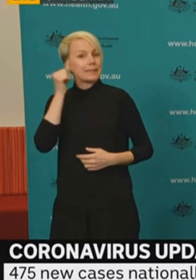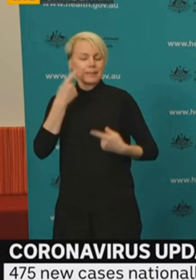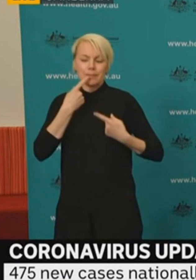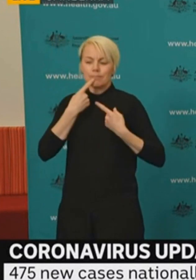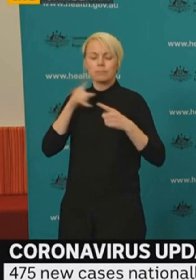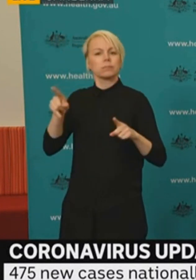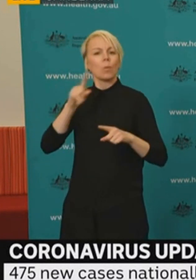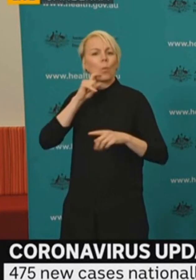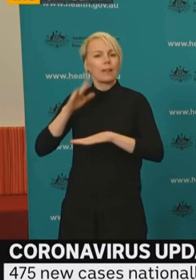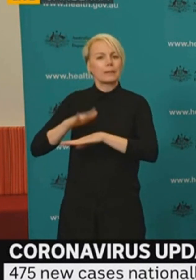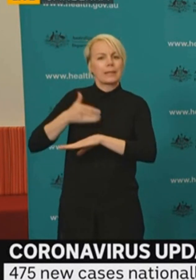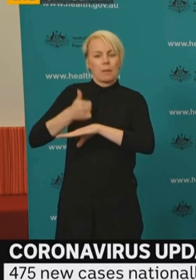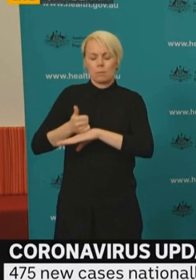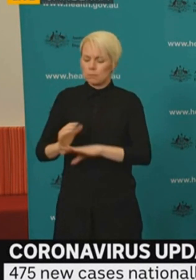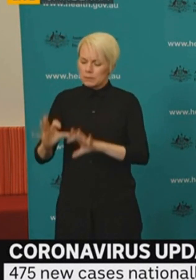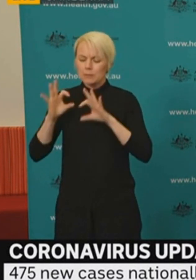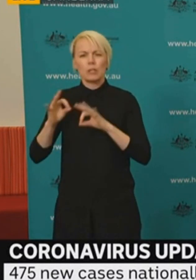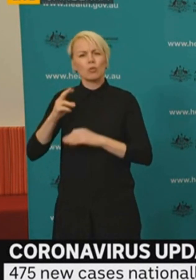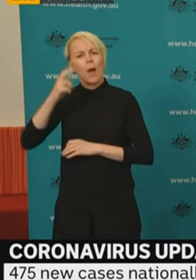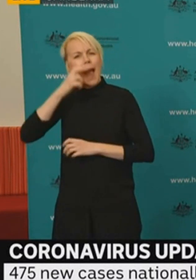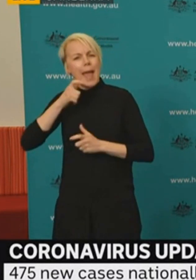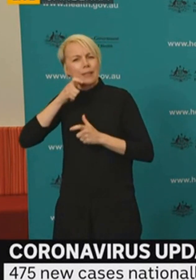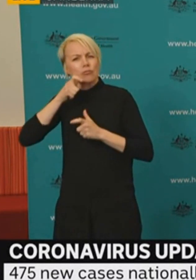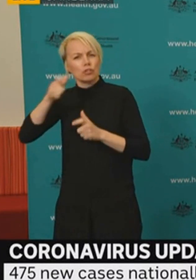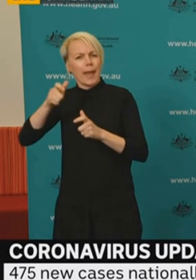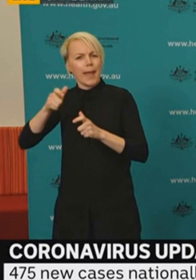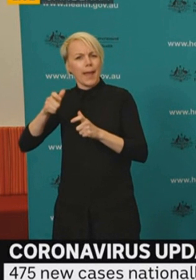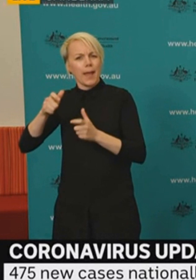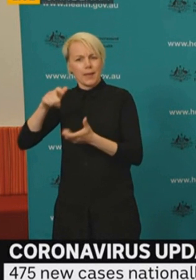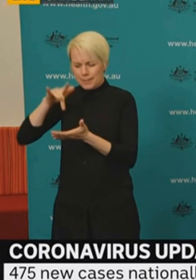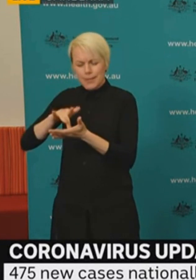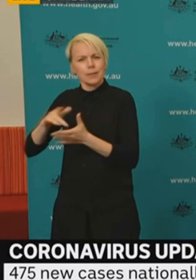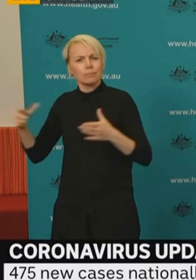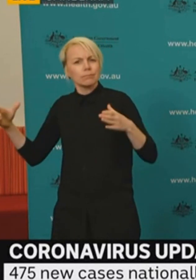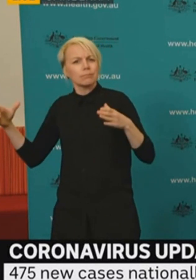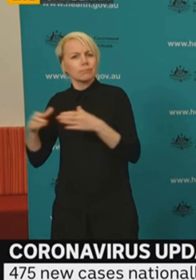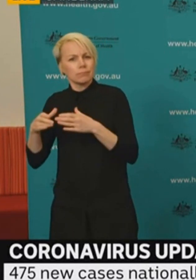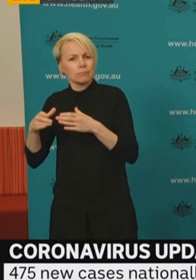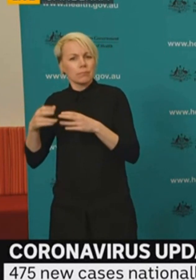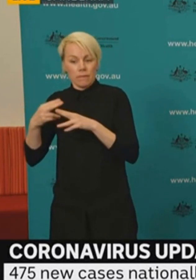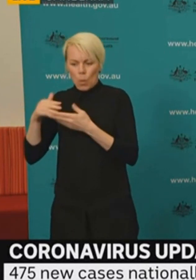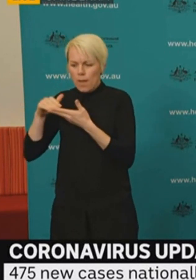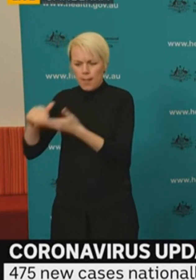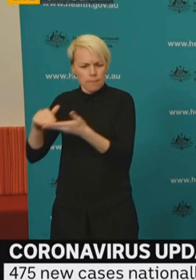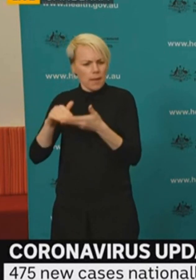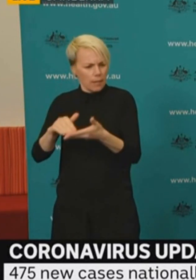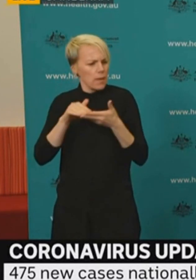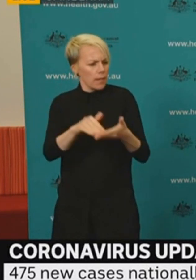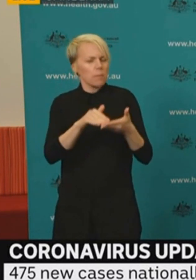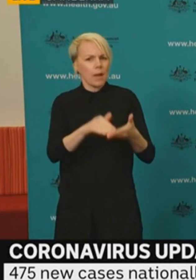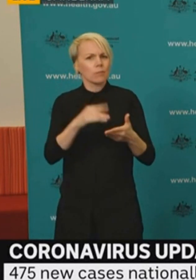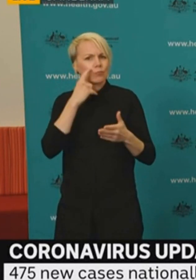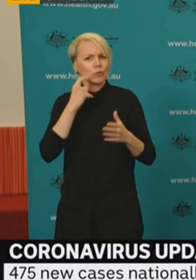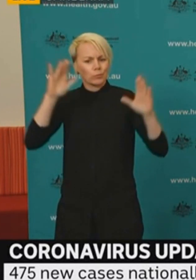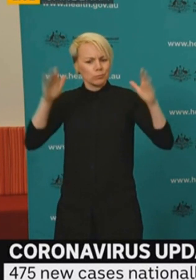Response Centre, which builds on many weeks of collaboration between the Commonwealth Department of Health and various